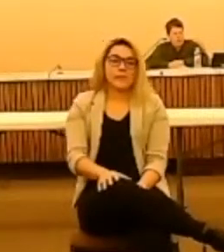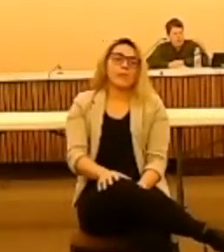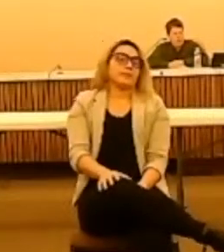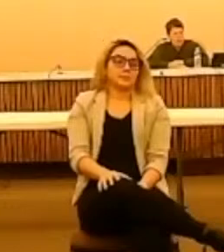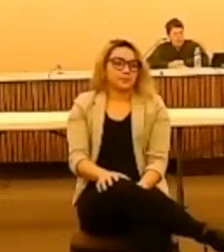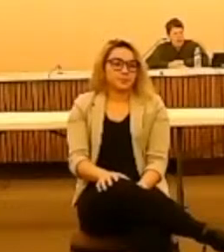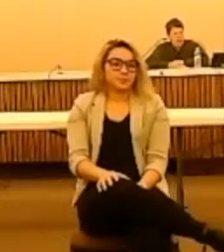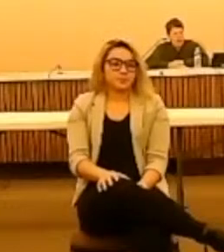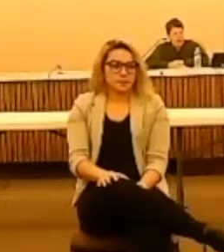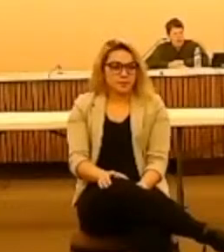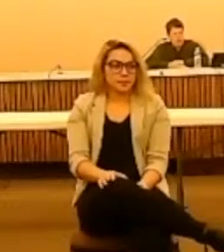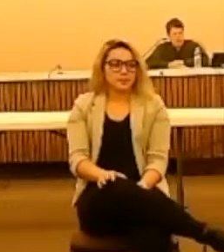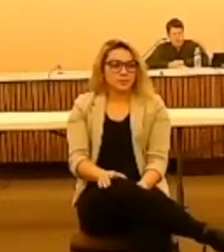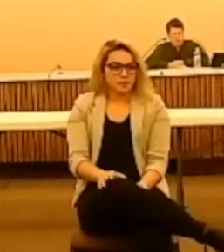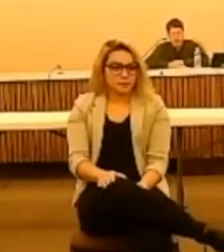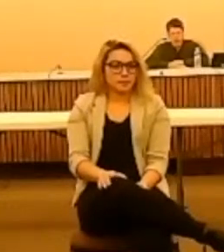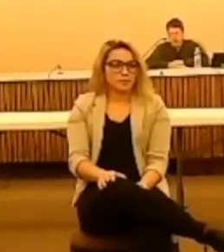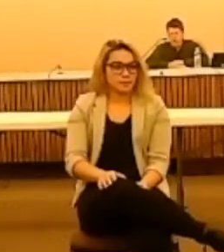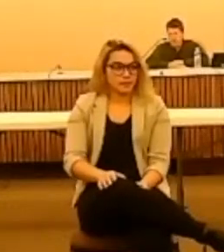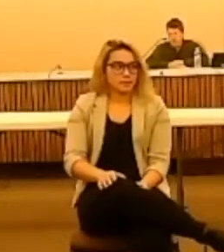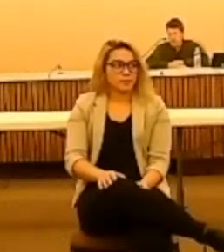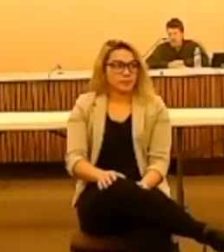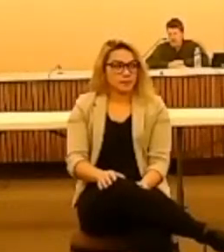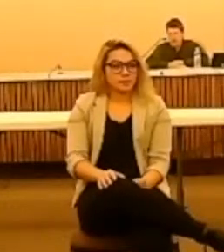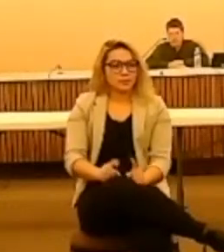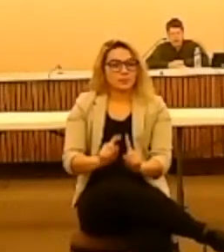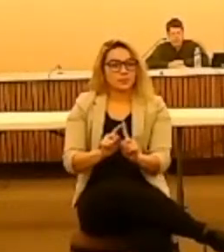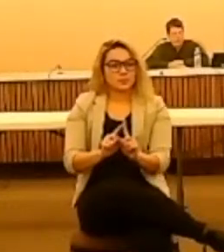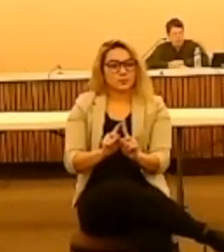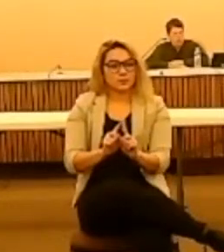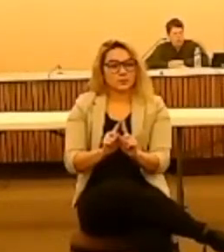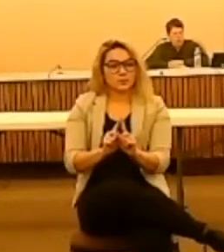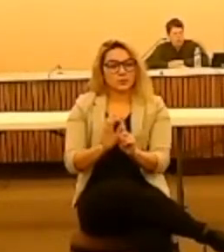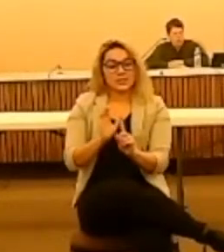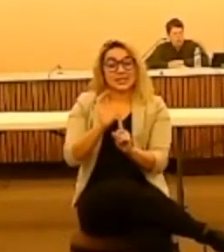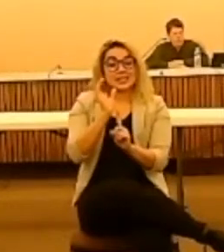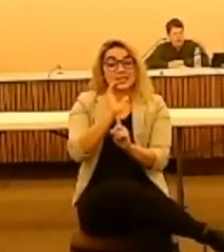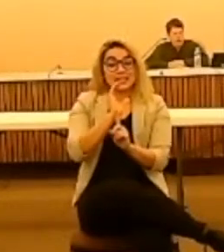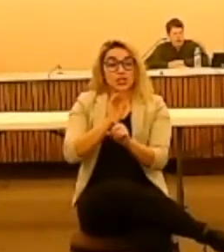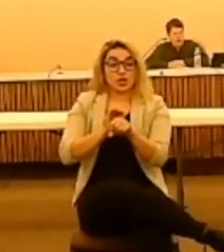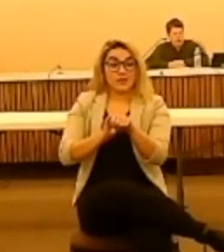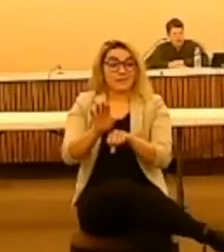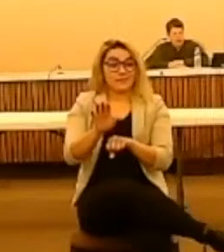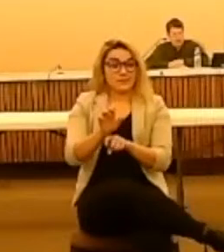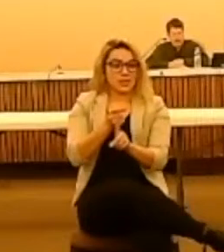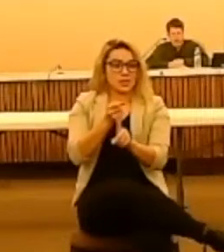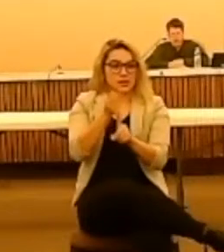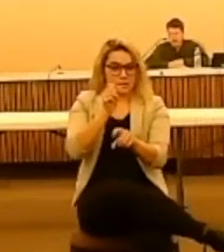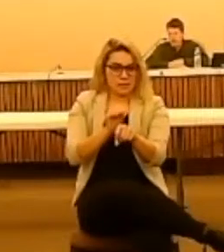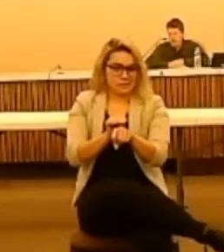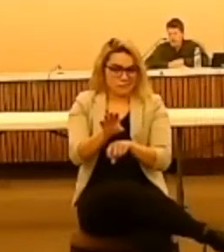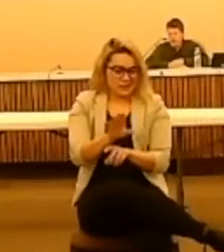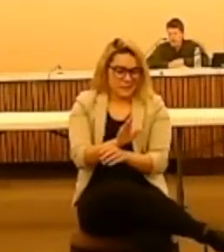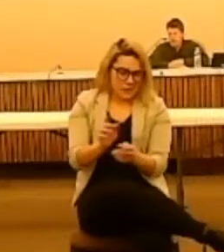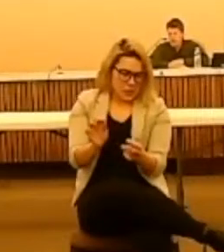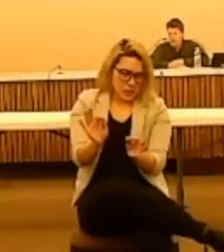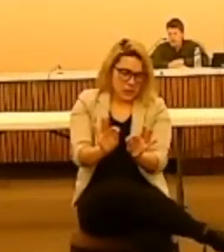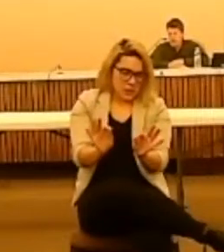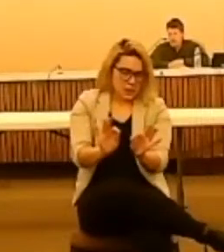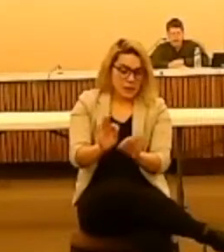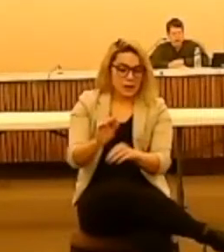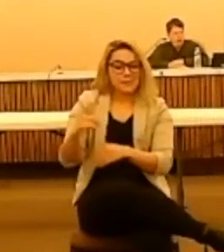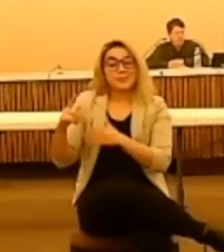So the seeker effect is minimal, but our town attorney filled out